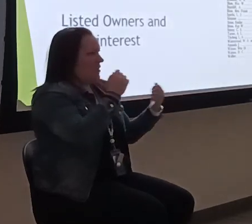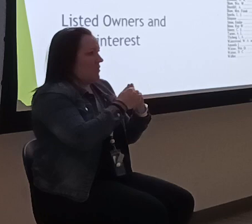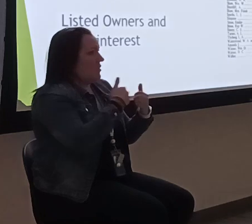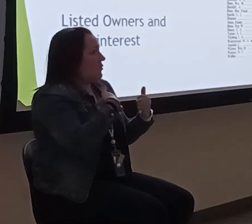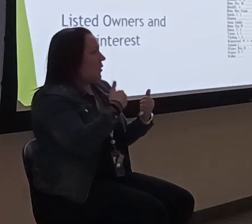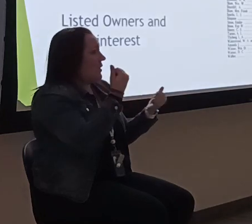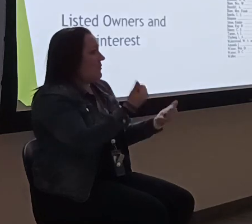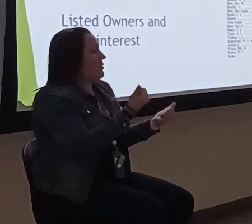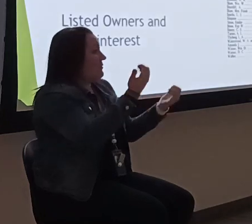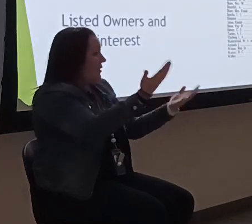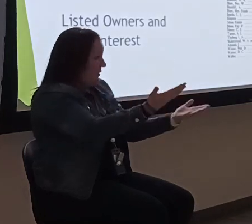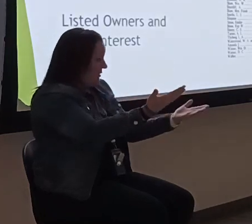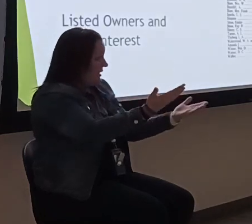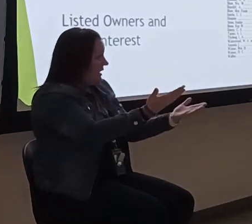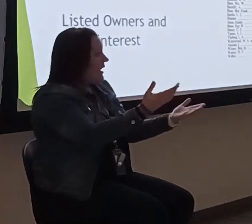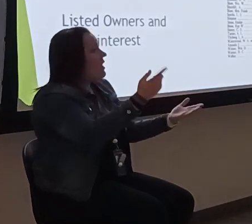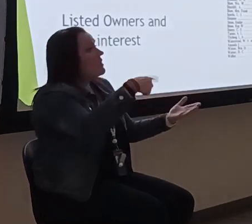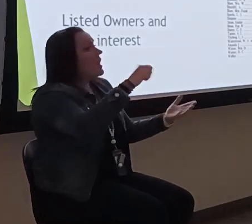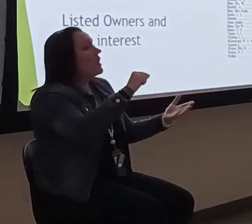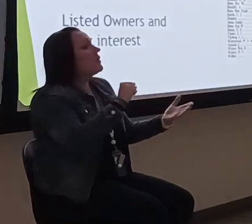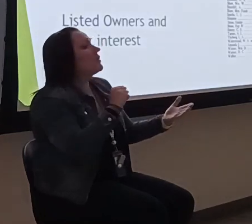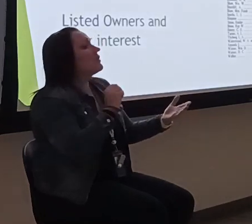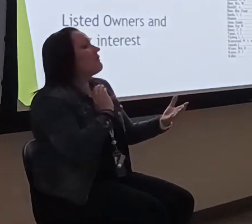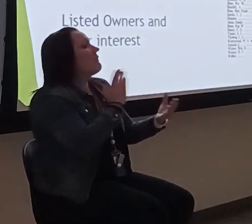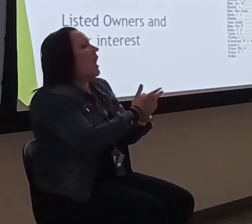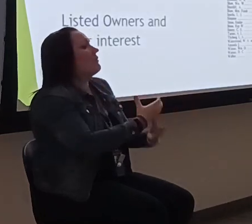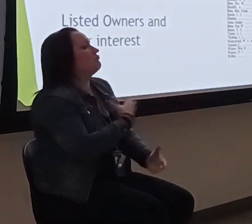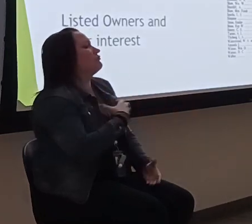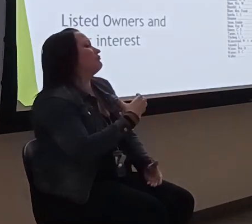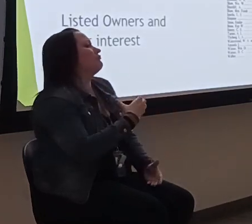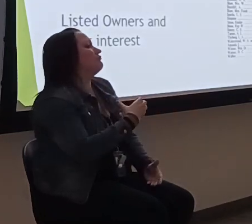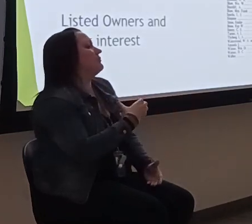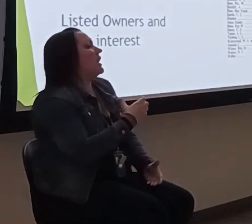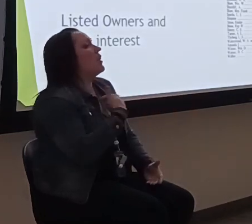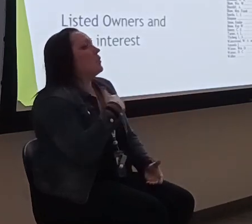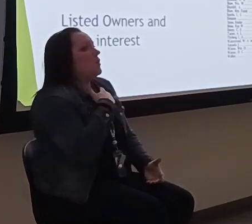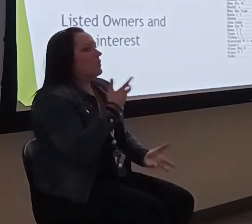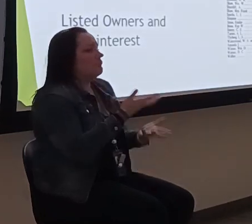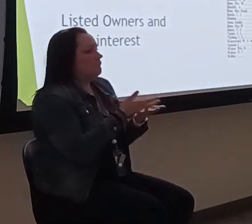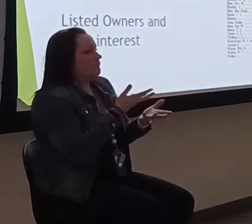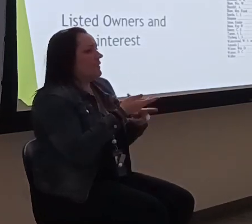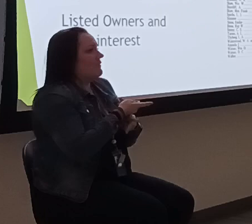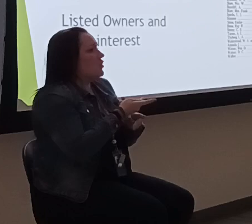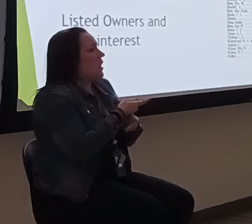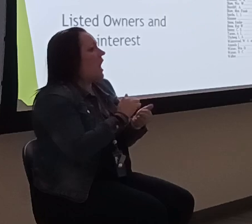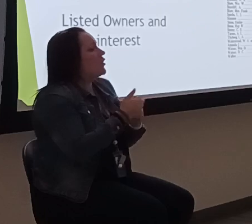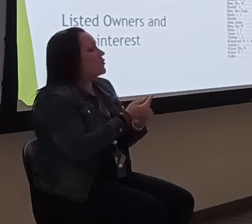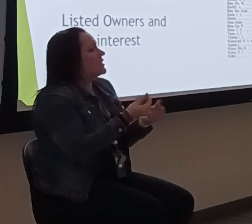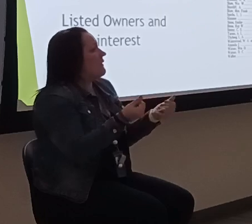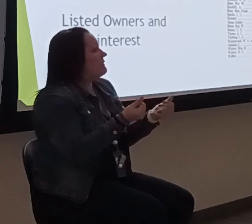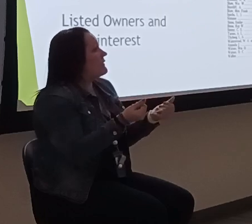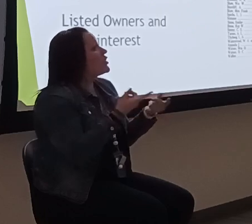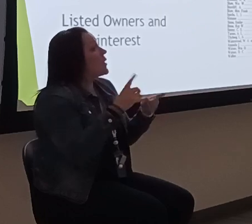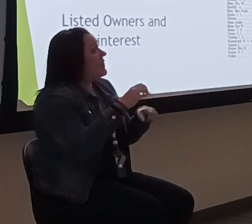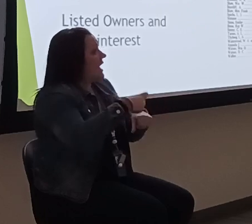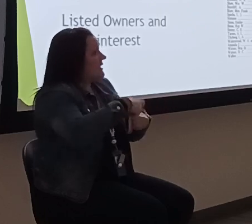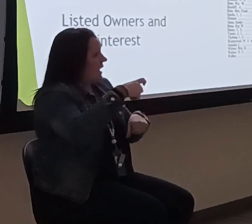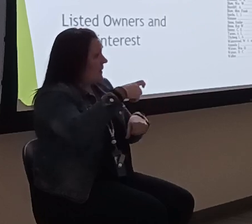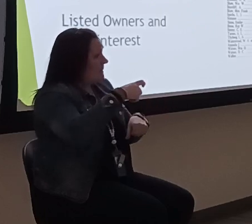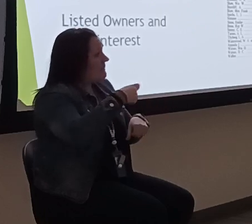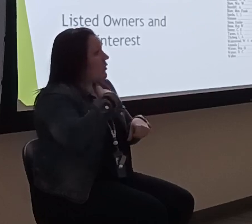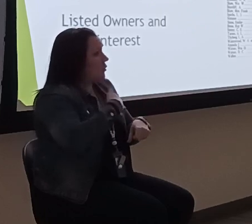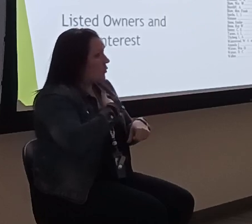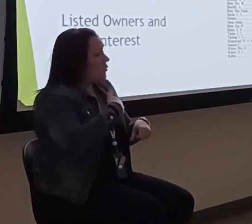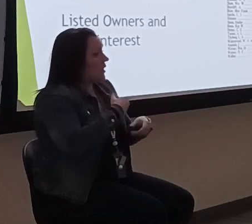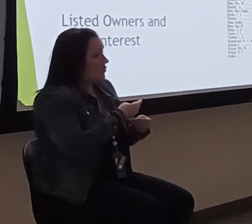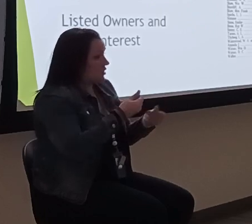we proposed, they could file an objection, and we worked to resolve those objections. During the time that we worked to